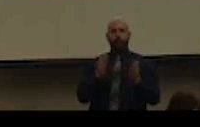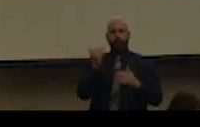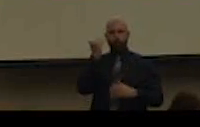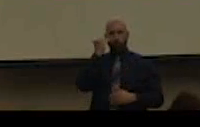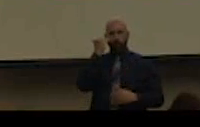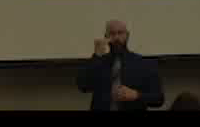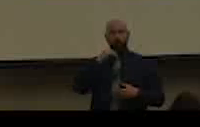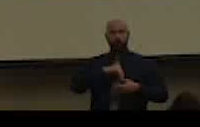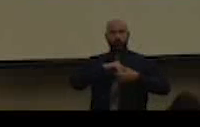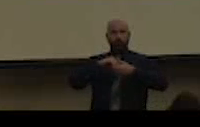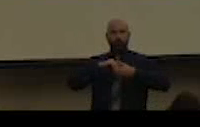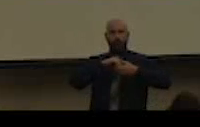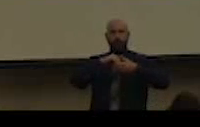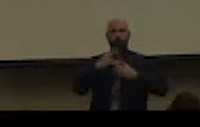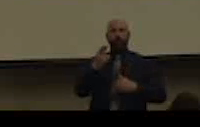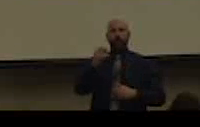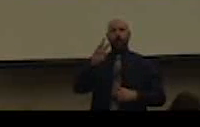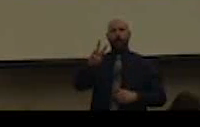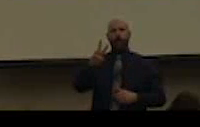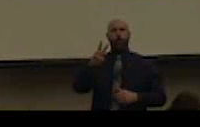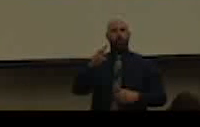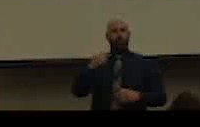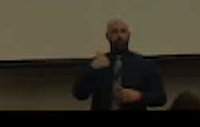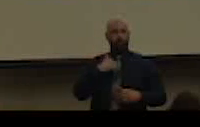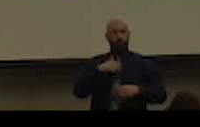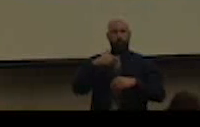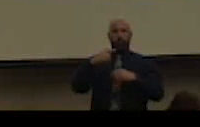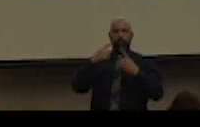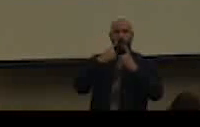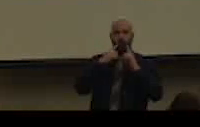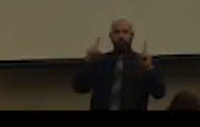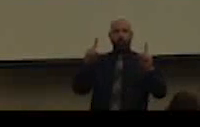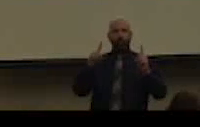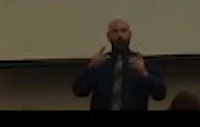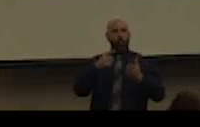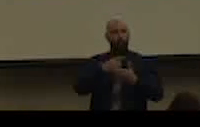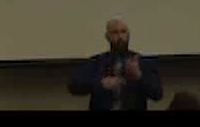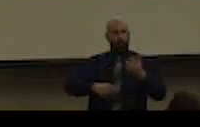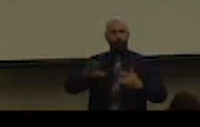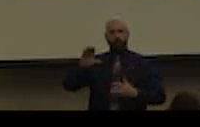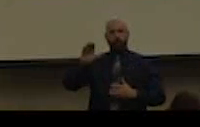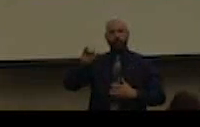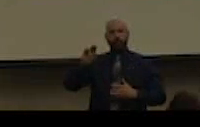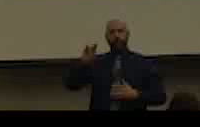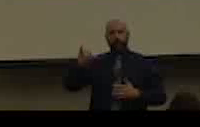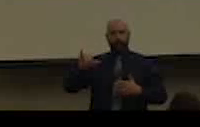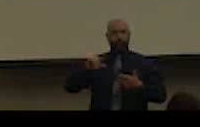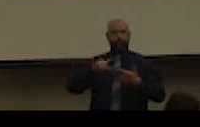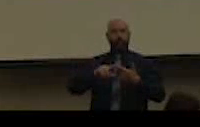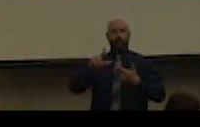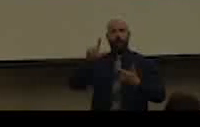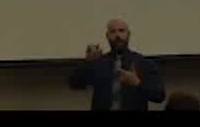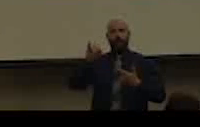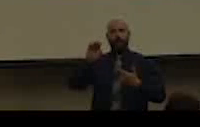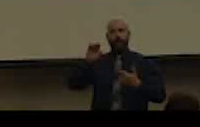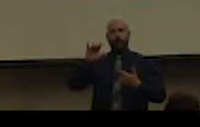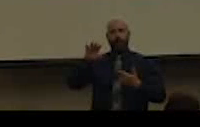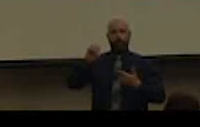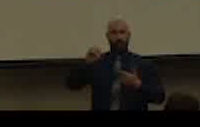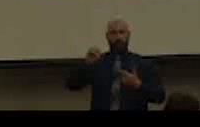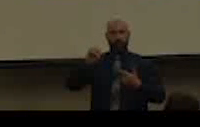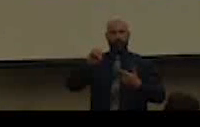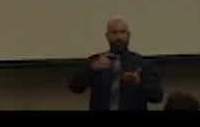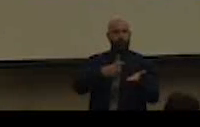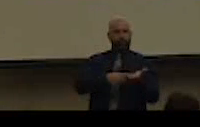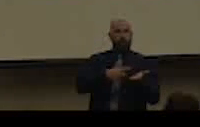So how is it that we achieve what Cindy and Libby and Tony were talking about before, the sort of mass education that needs to happen